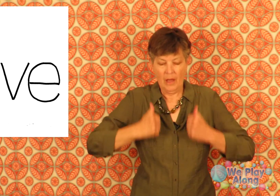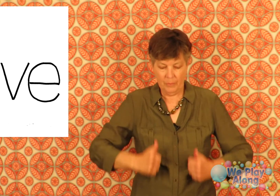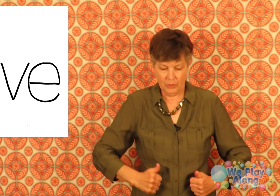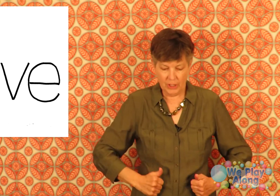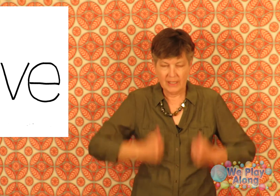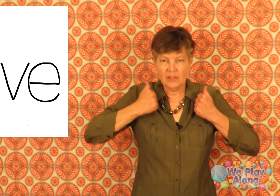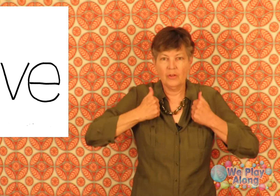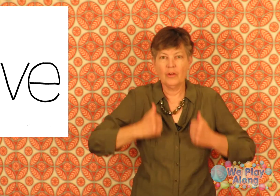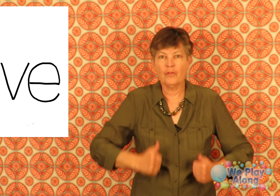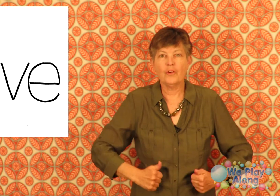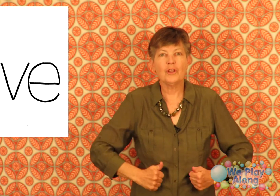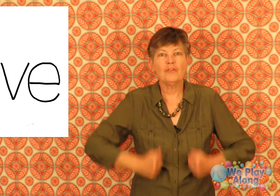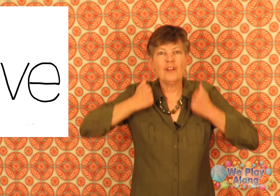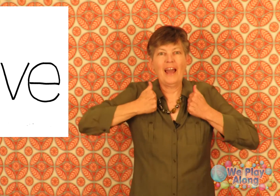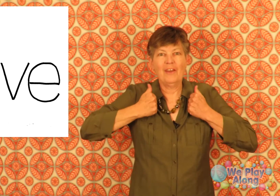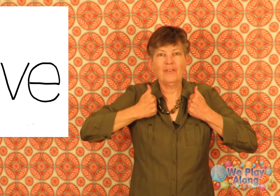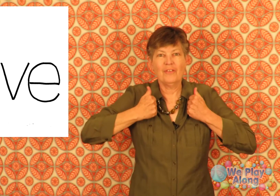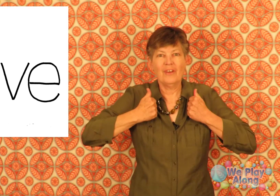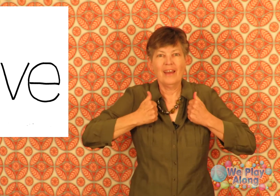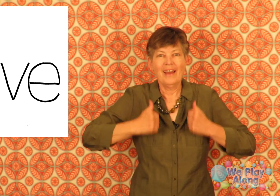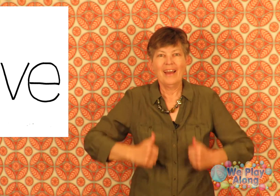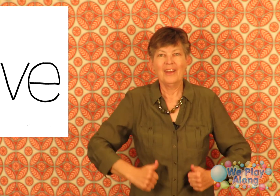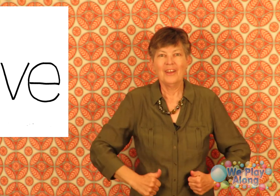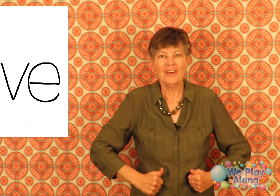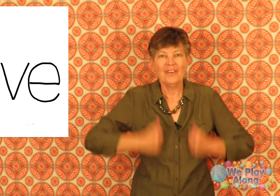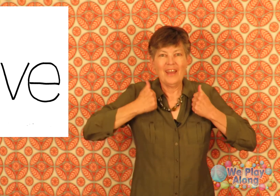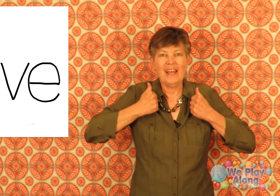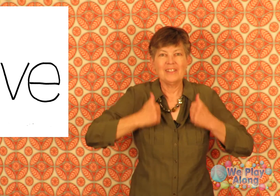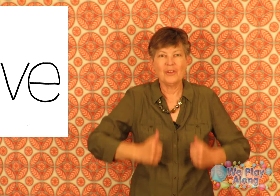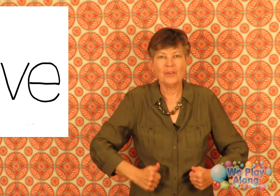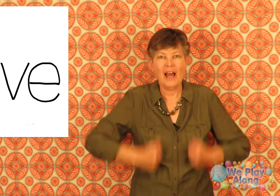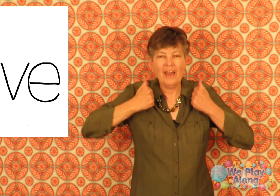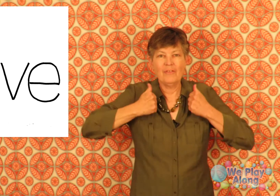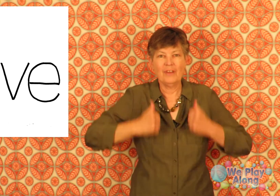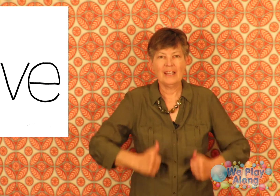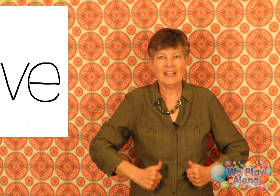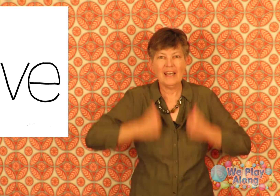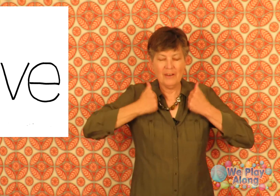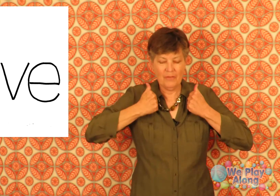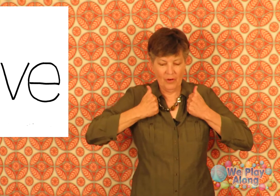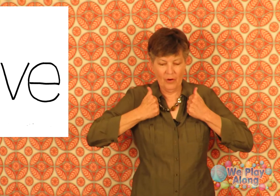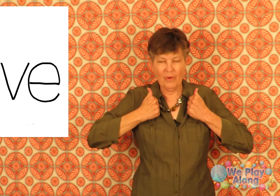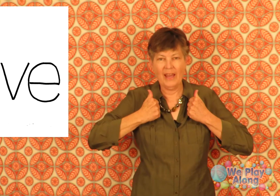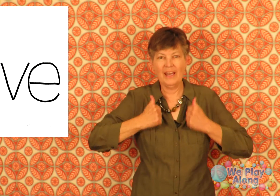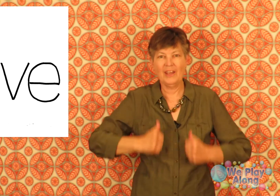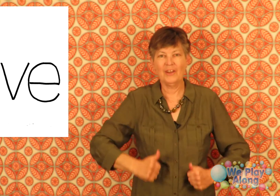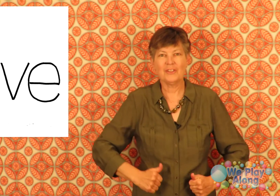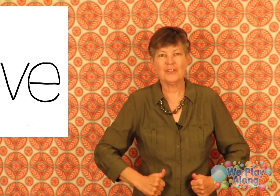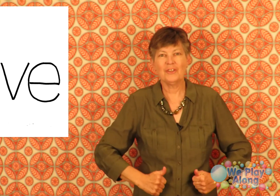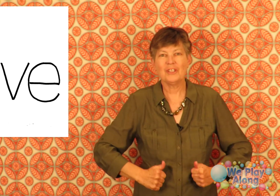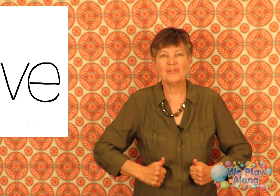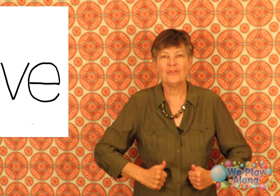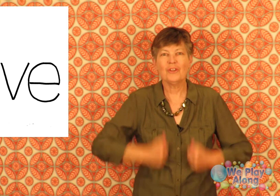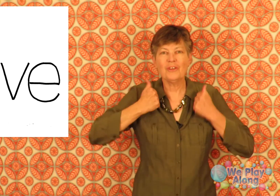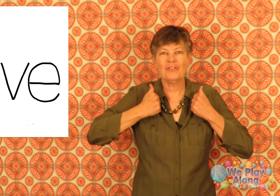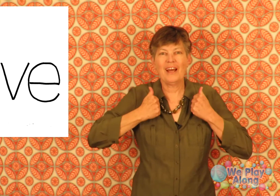your chest, so that you're full of life. Okay, so life and live are right here, so you're just full of